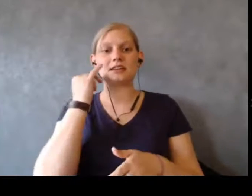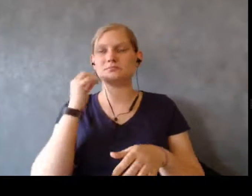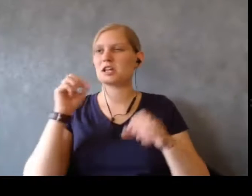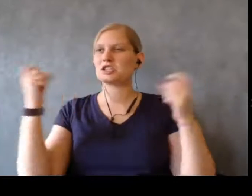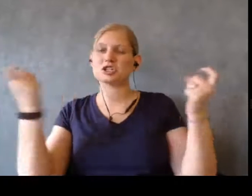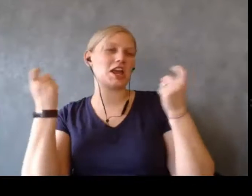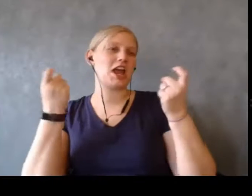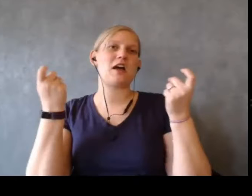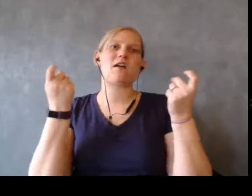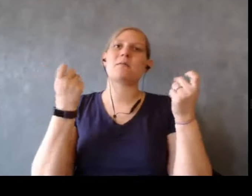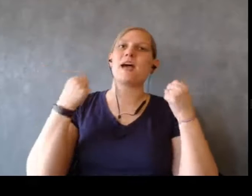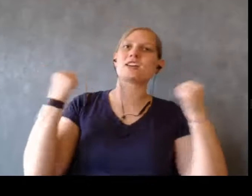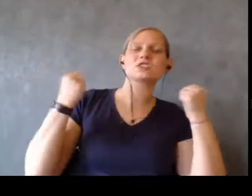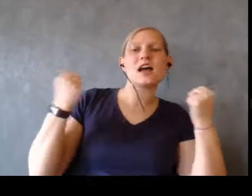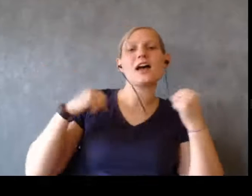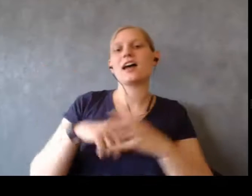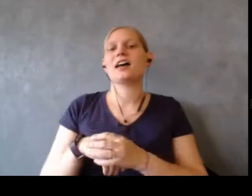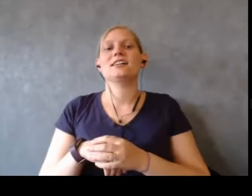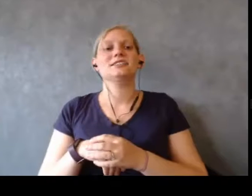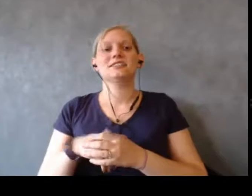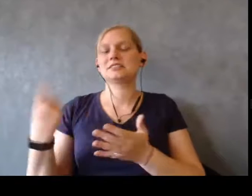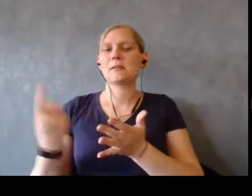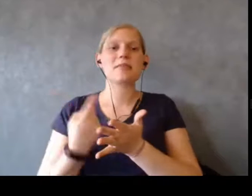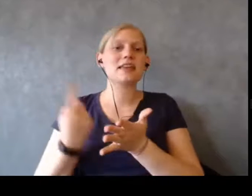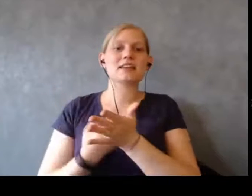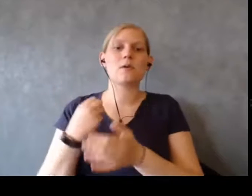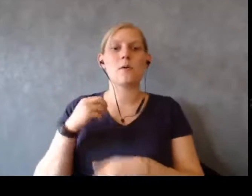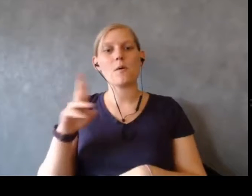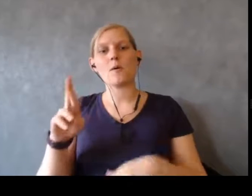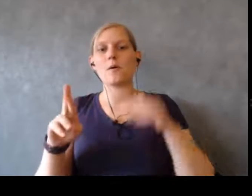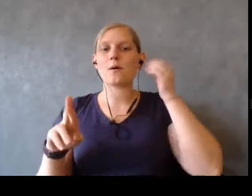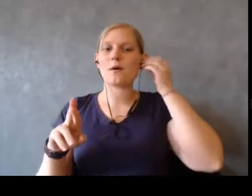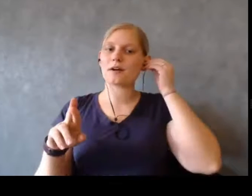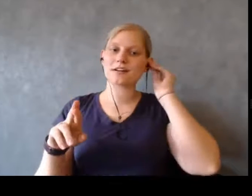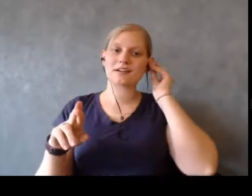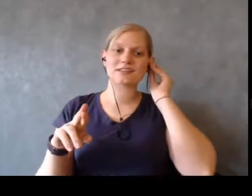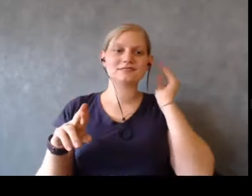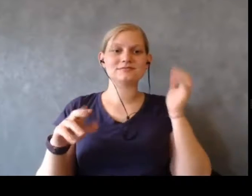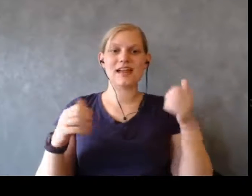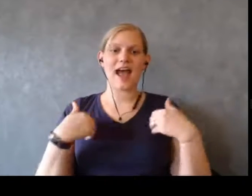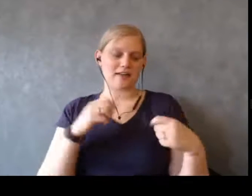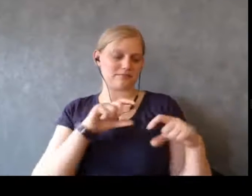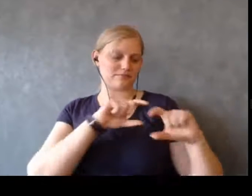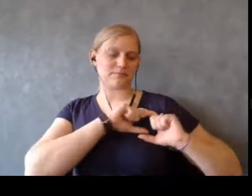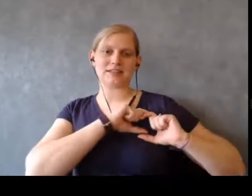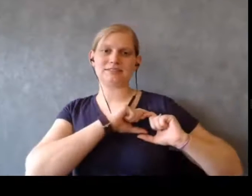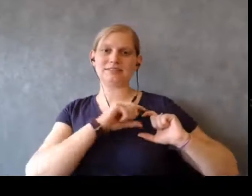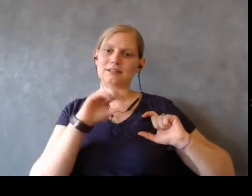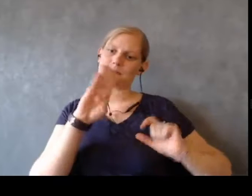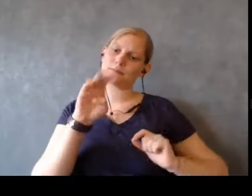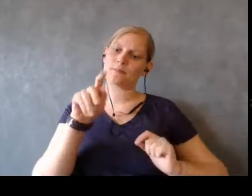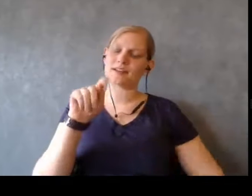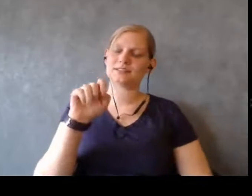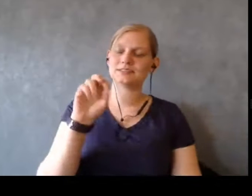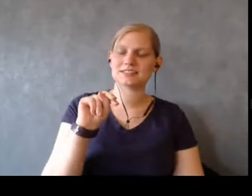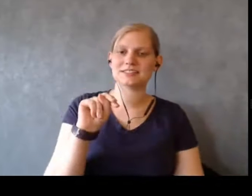wear an ovary, ova achiever button, or a testicle having a ball button, and they will be in the lobby at the end of the day that